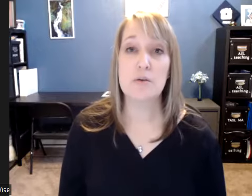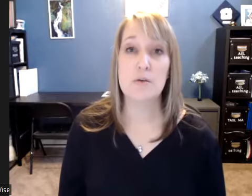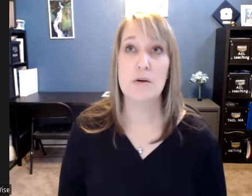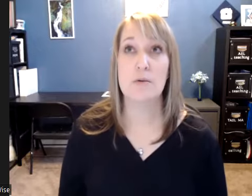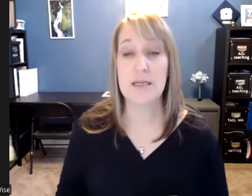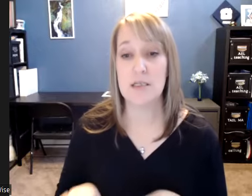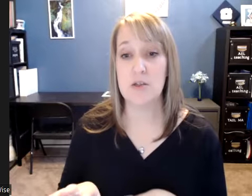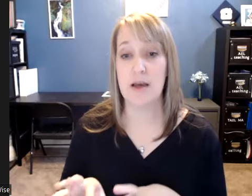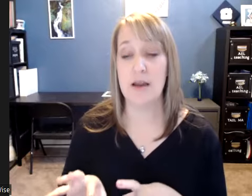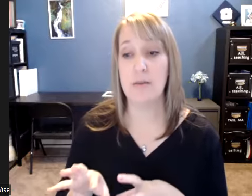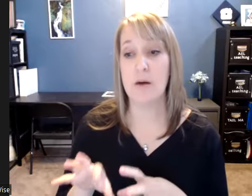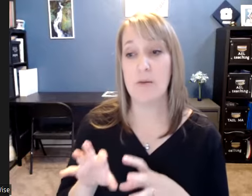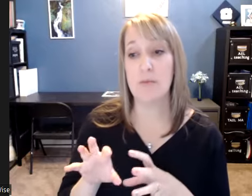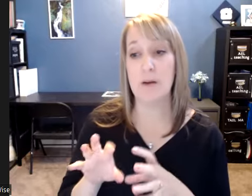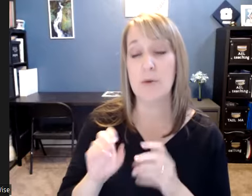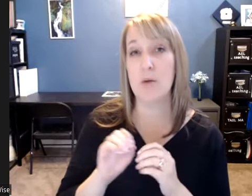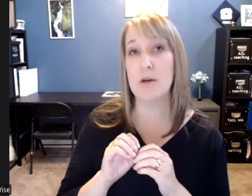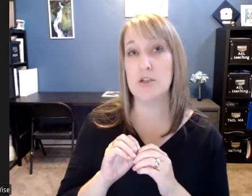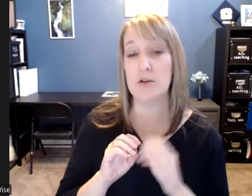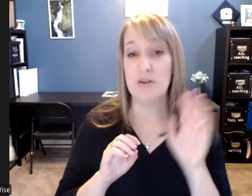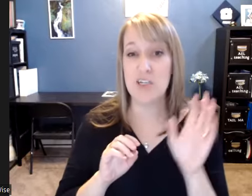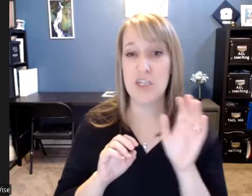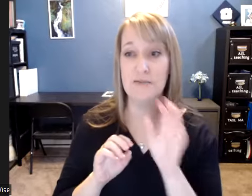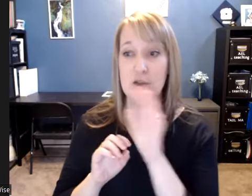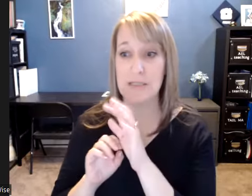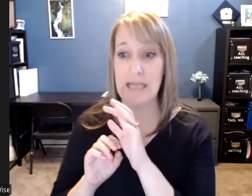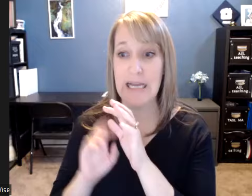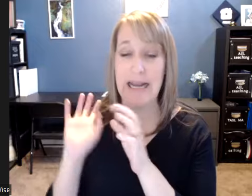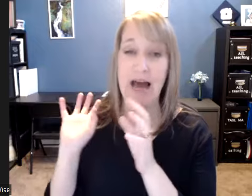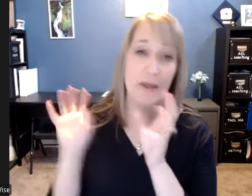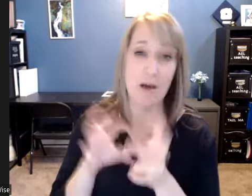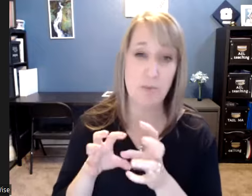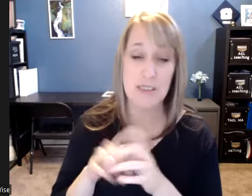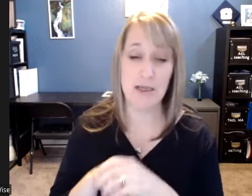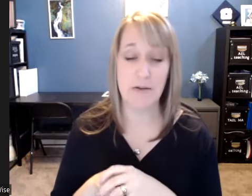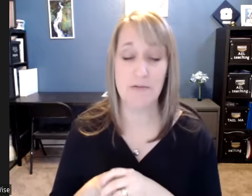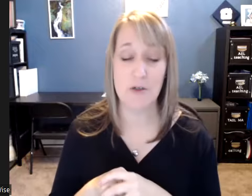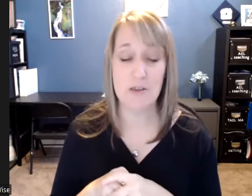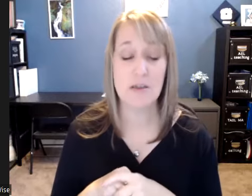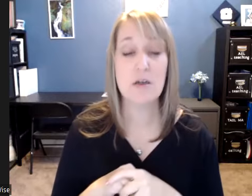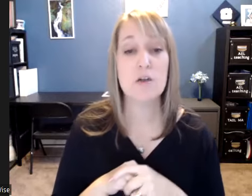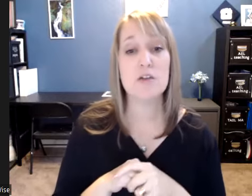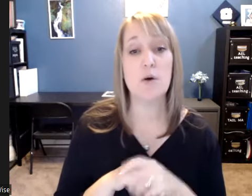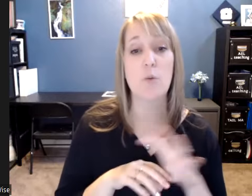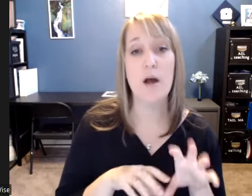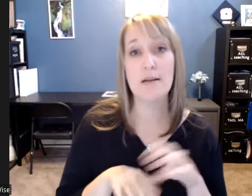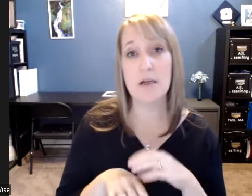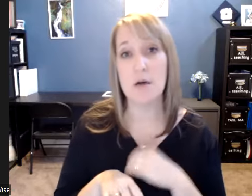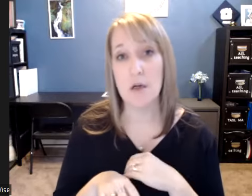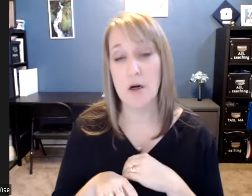2 ways to do that. I want to show you each individual sign and how they got put together first. So 1 year